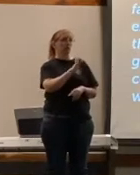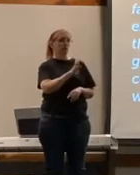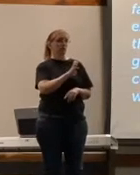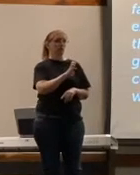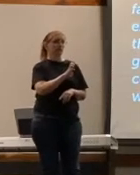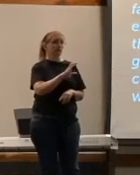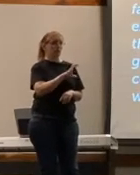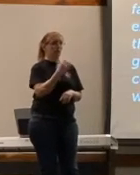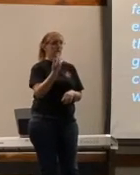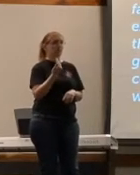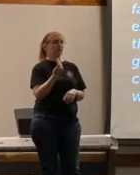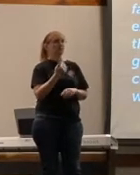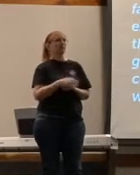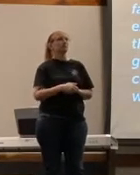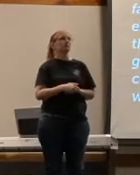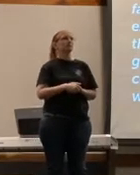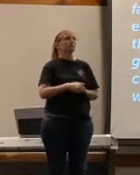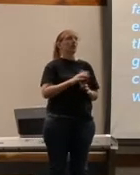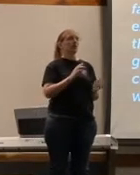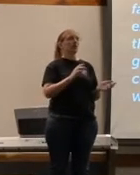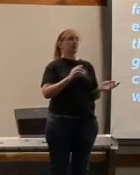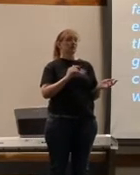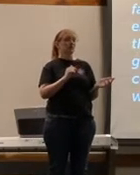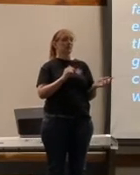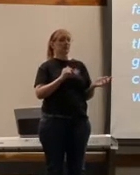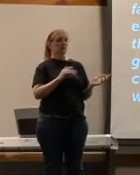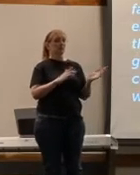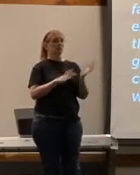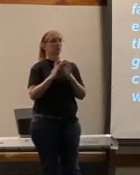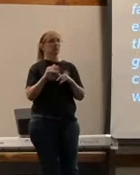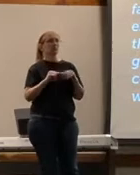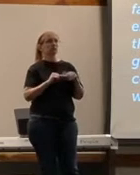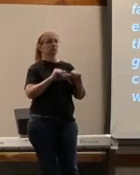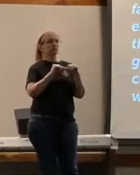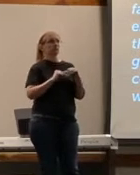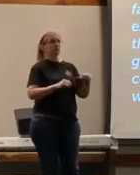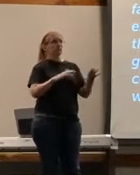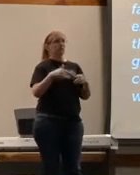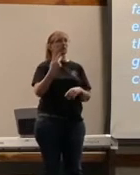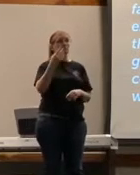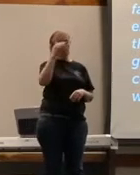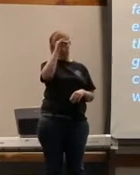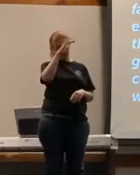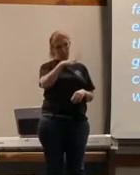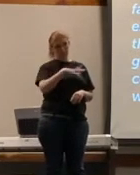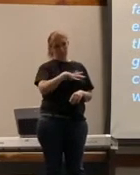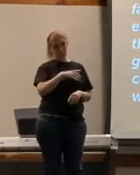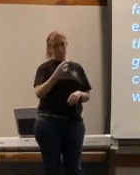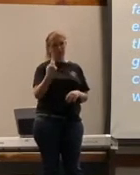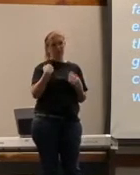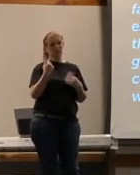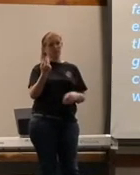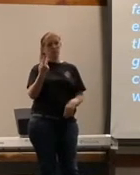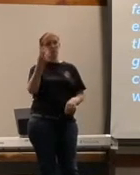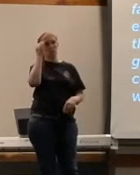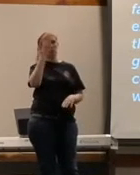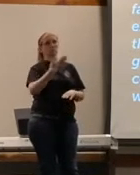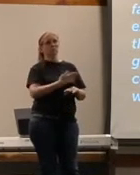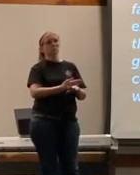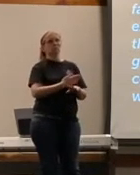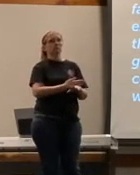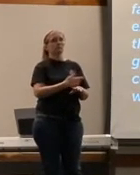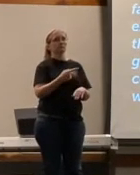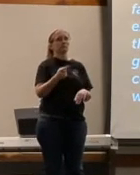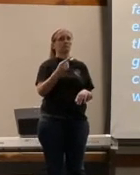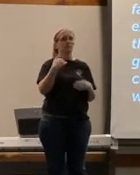Check this out. Jesus continued. There was a man who had two sons. The younger one said to his